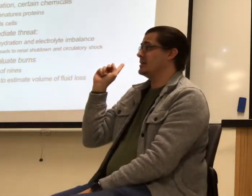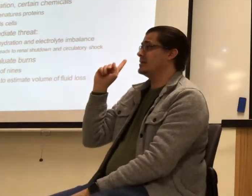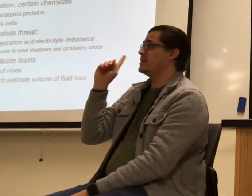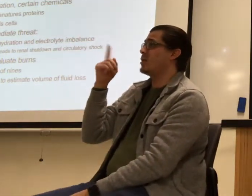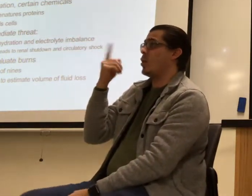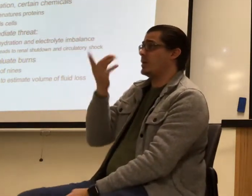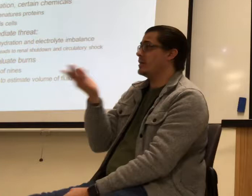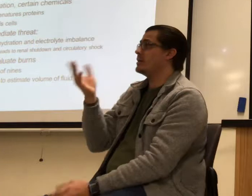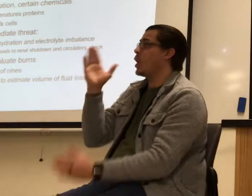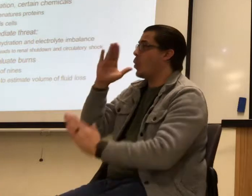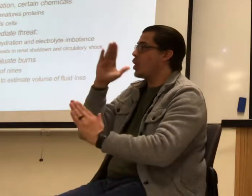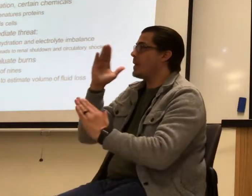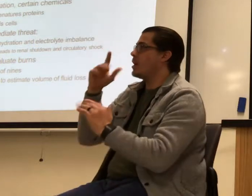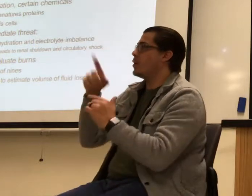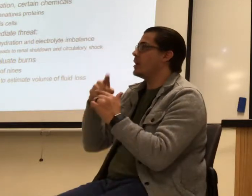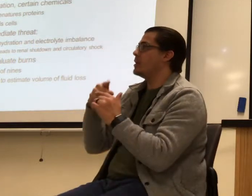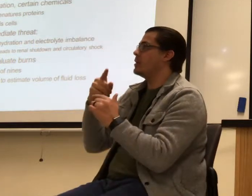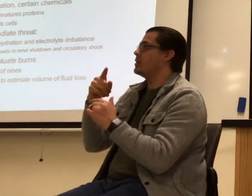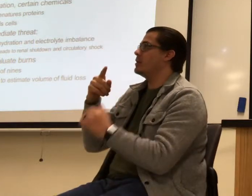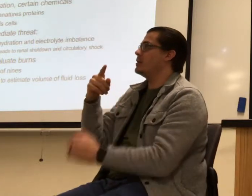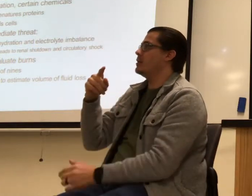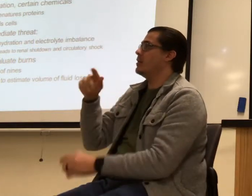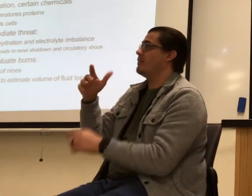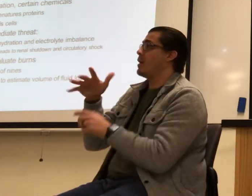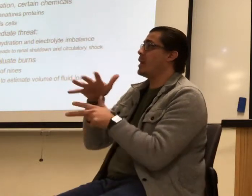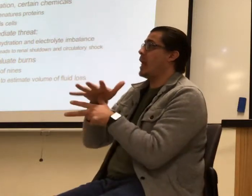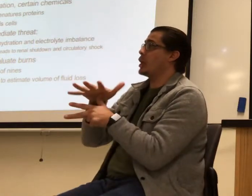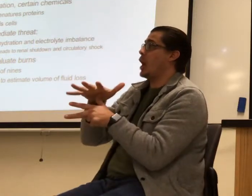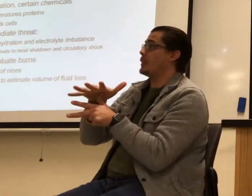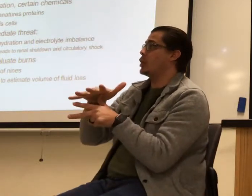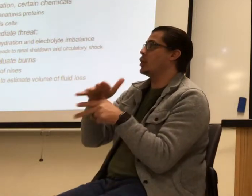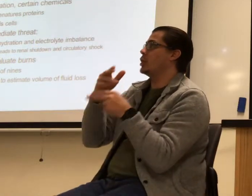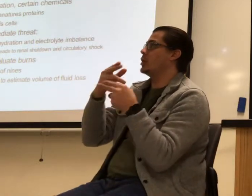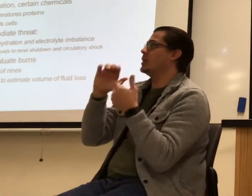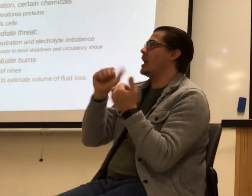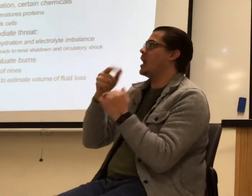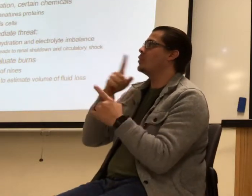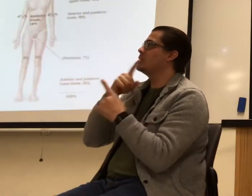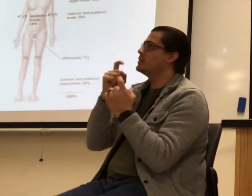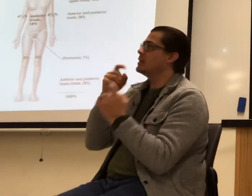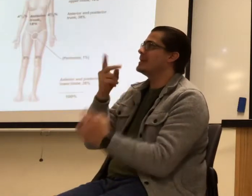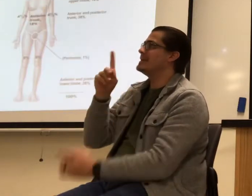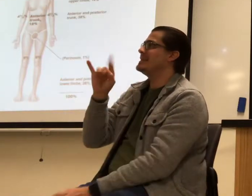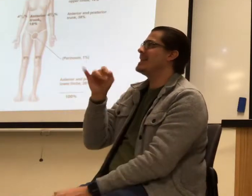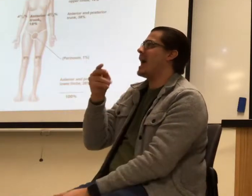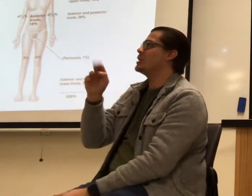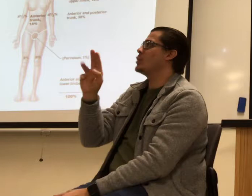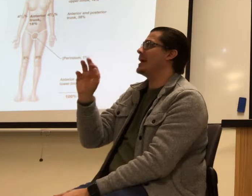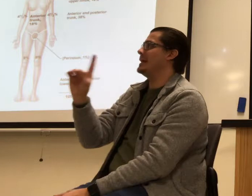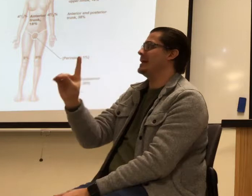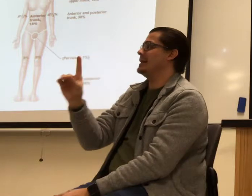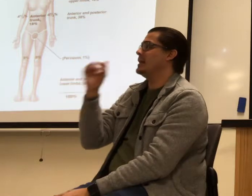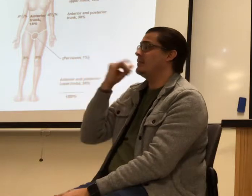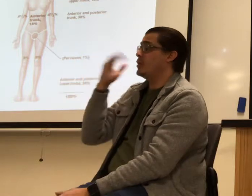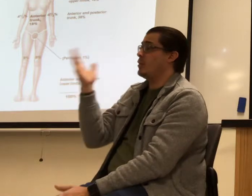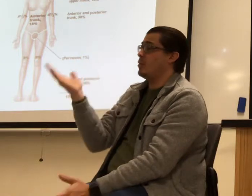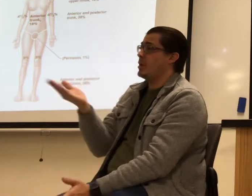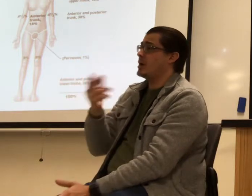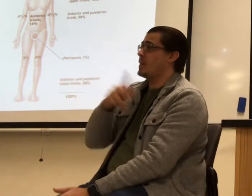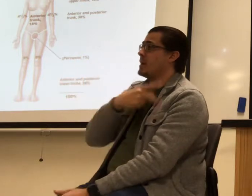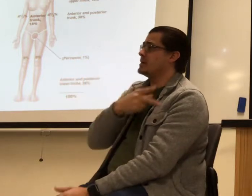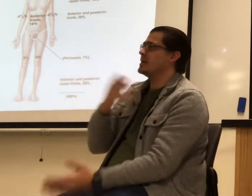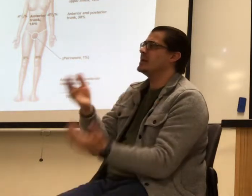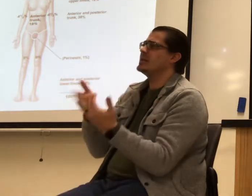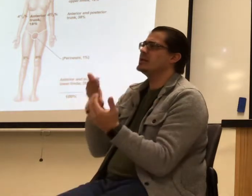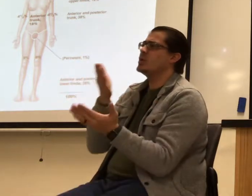thing they worry about when they get them in on the chopper is how dehydrated they are. And so you bring in a patient, an easy way